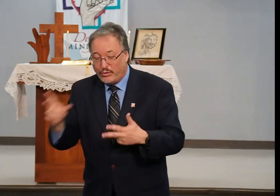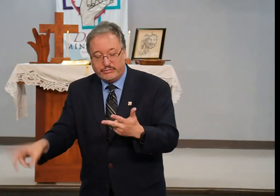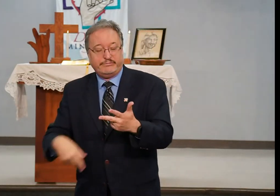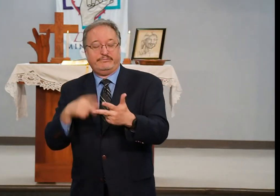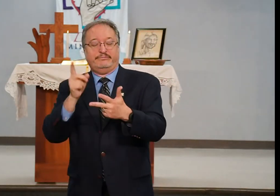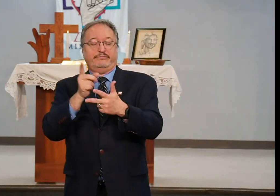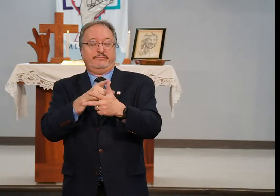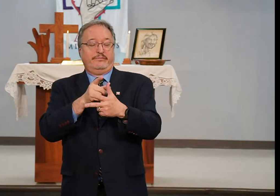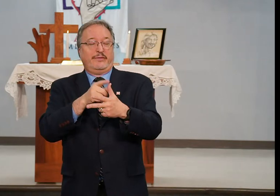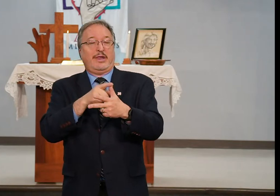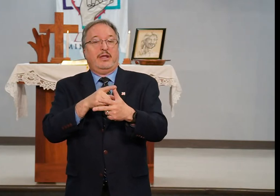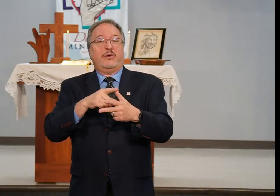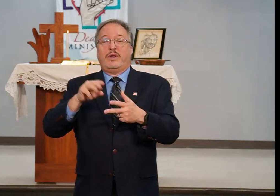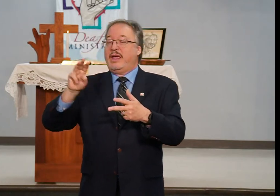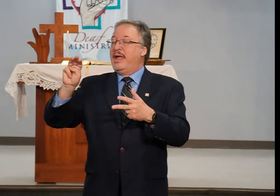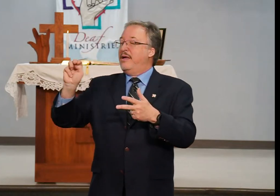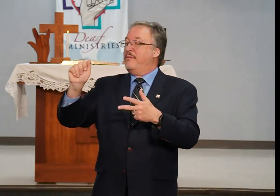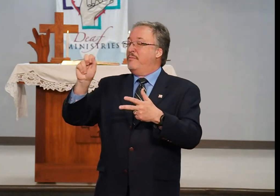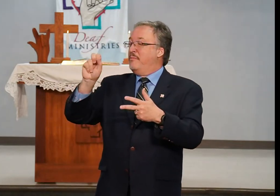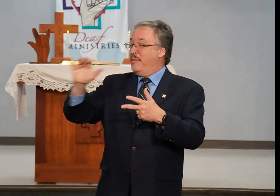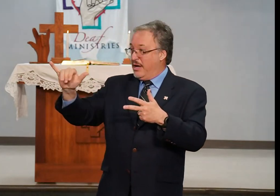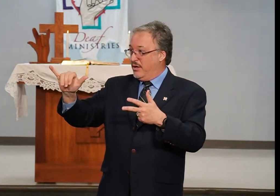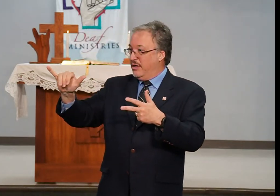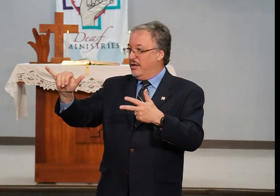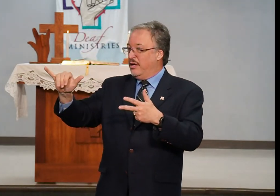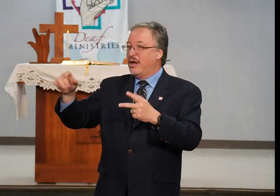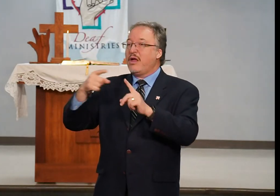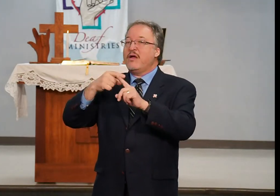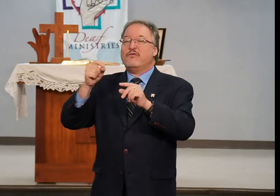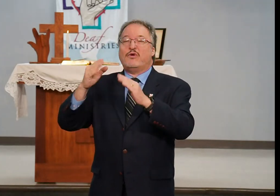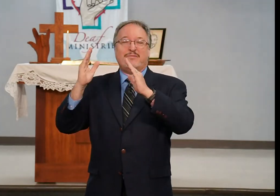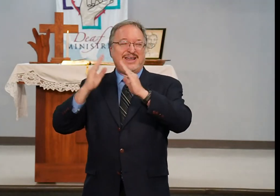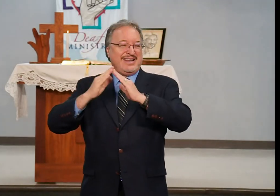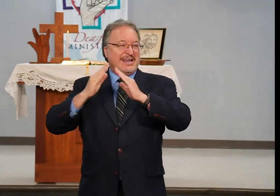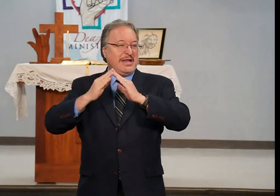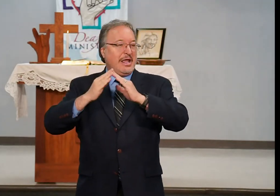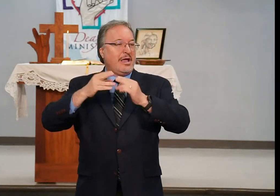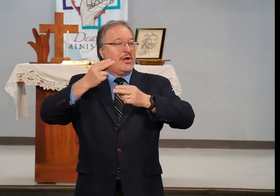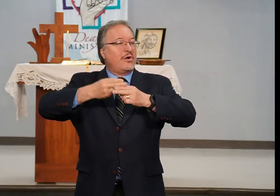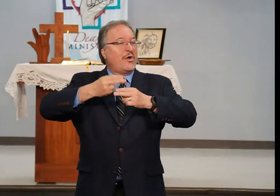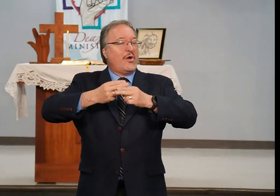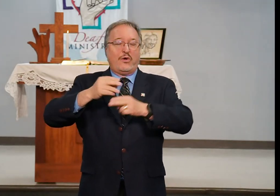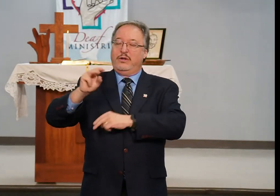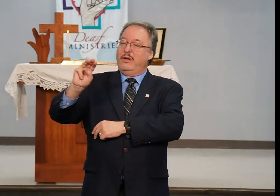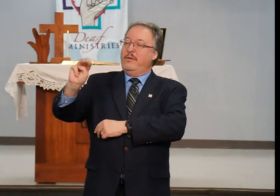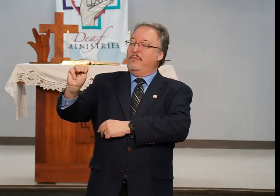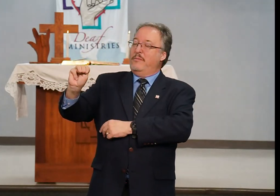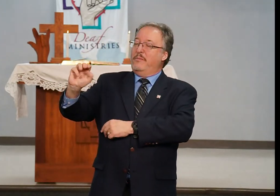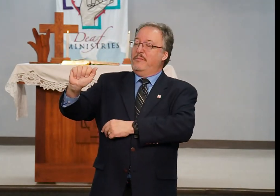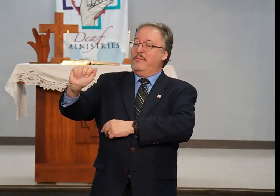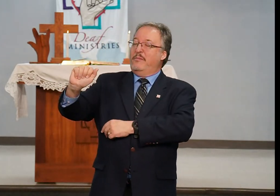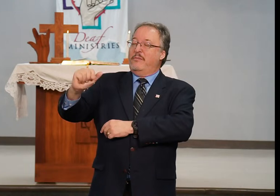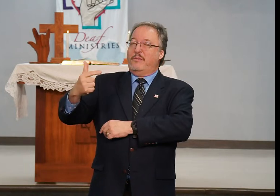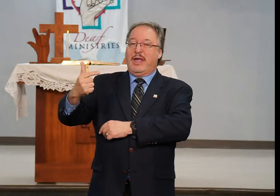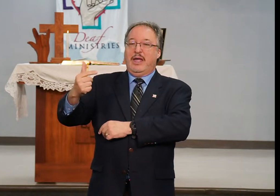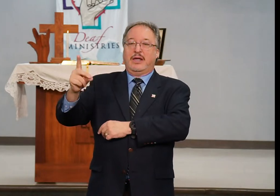And those women, as you saw in the scripture, were Mary from a town